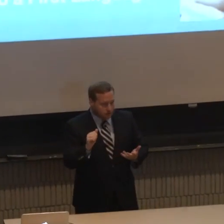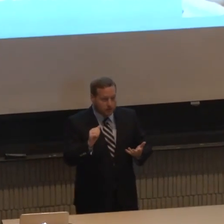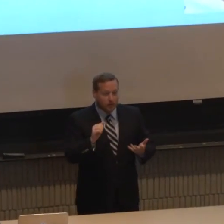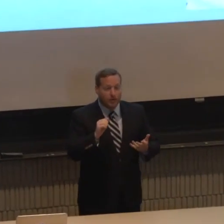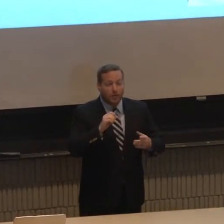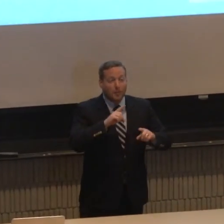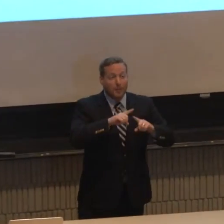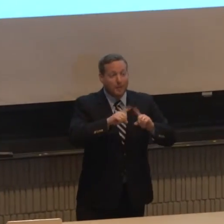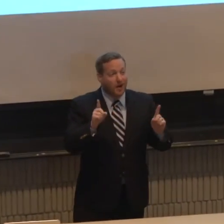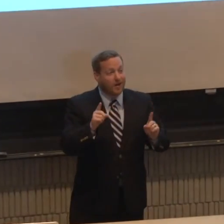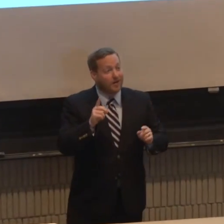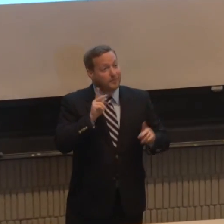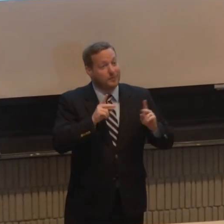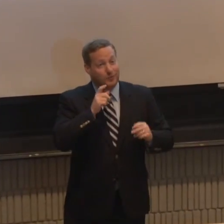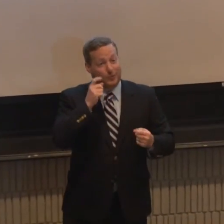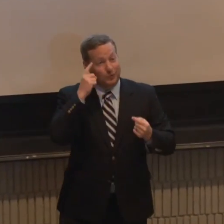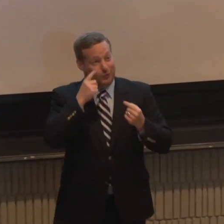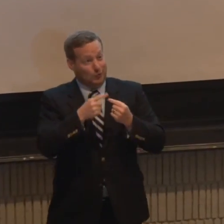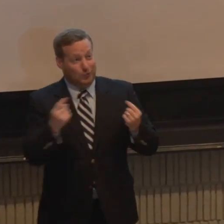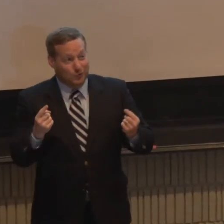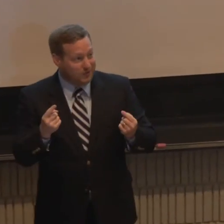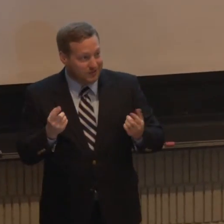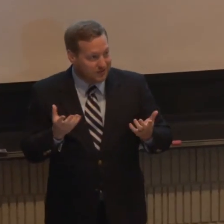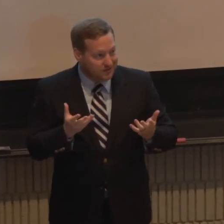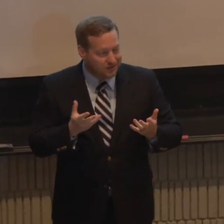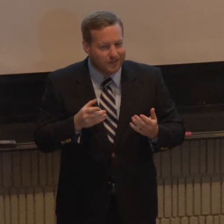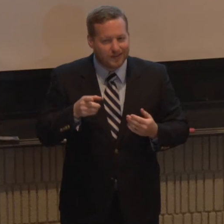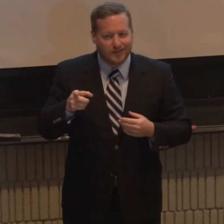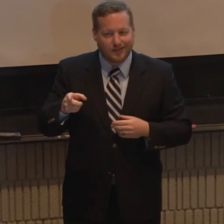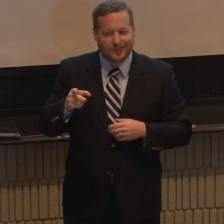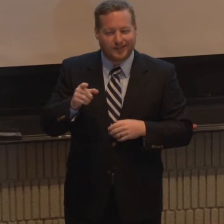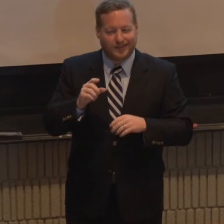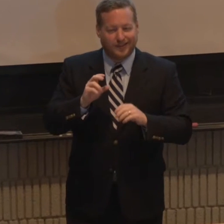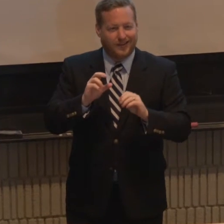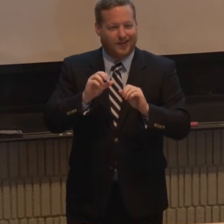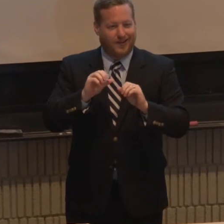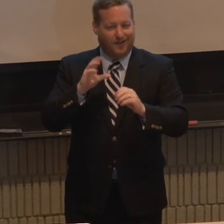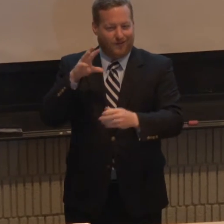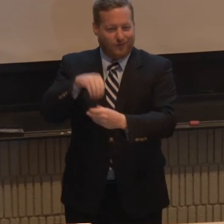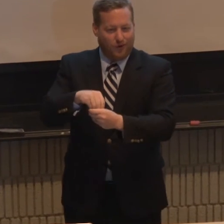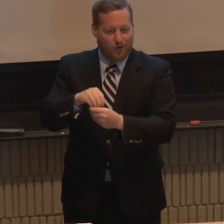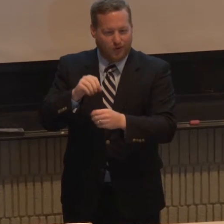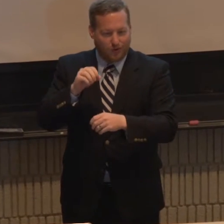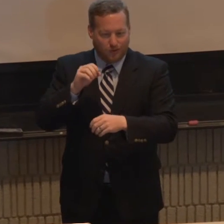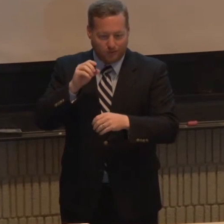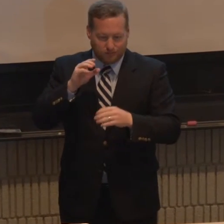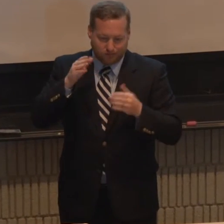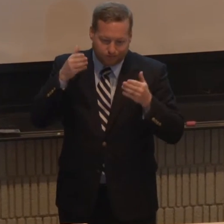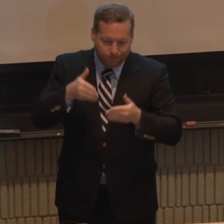of hearing children as well. Now, the people who disagree with that